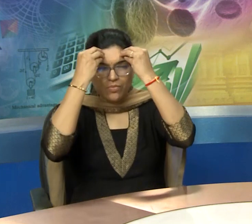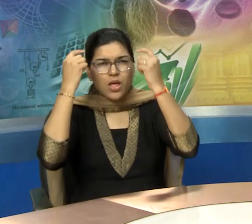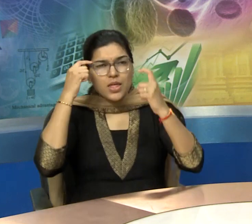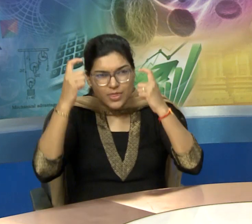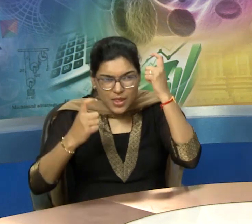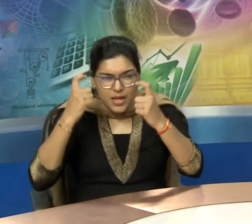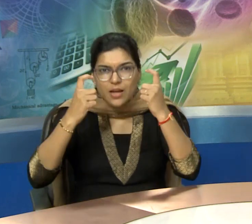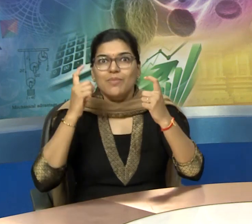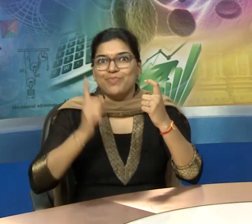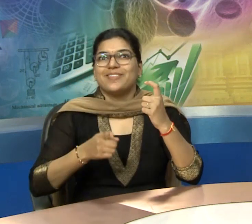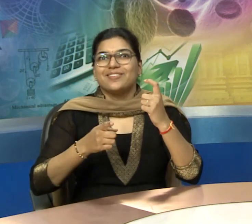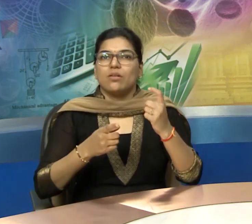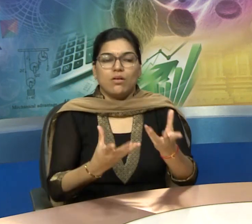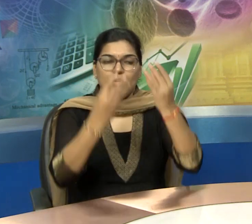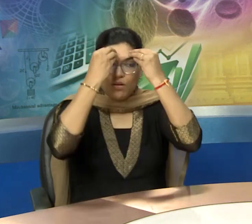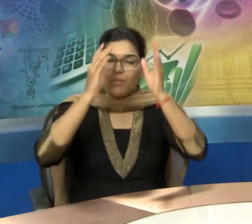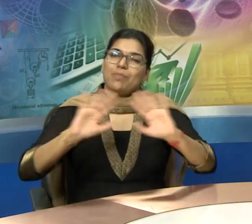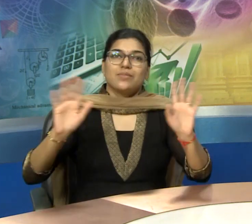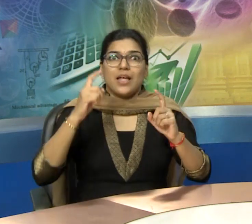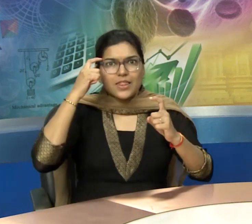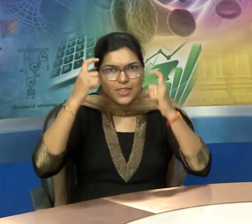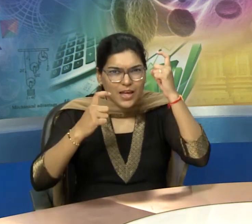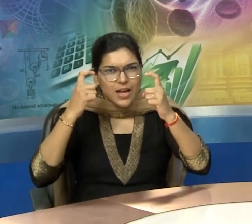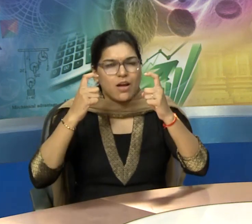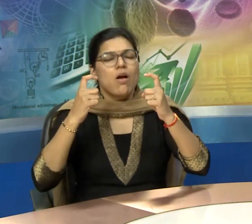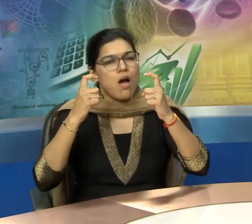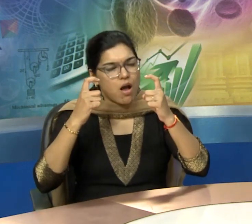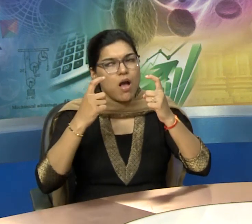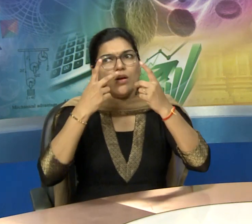it. The first is reading and thinking.